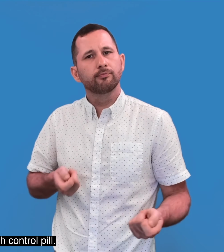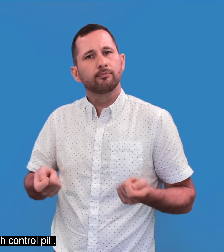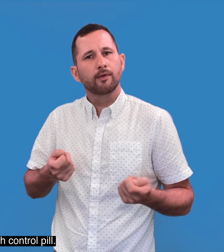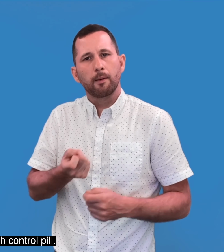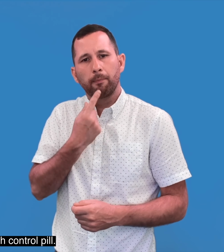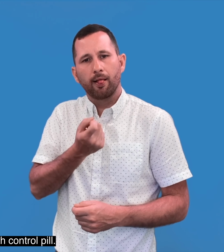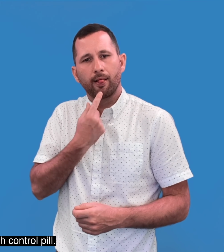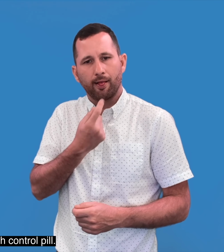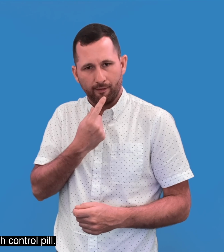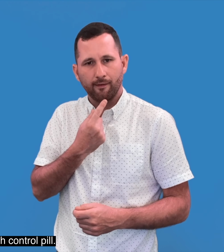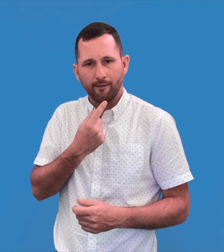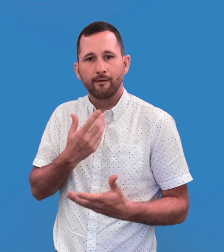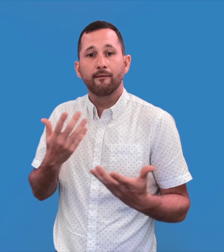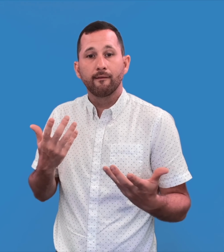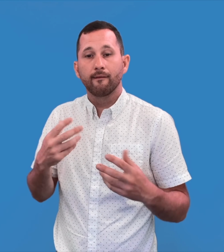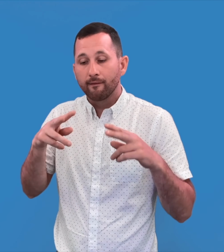Birth control pill.